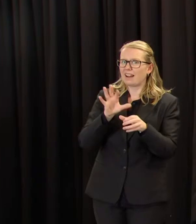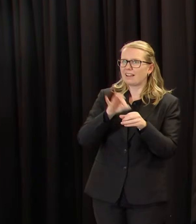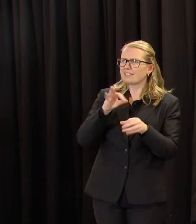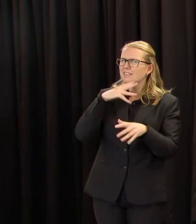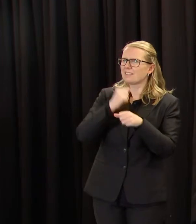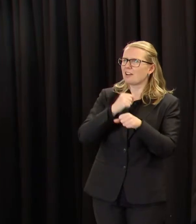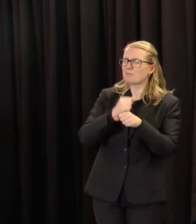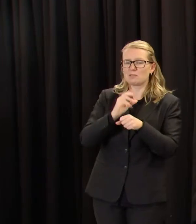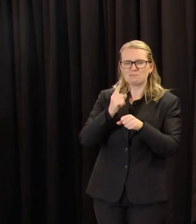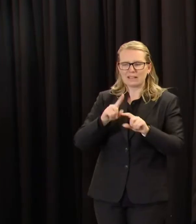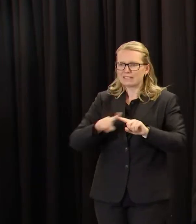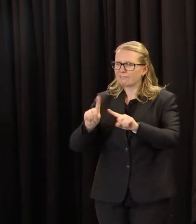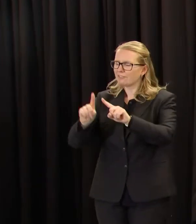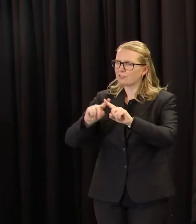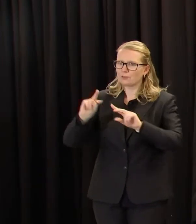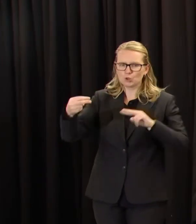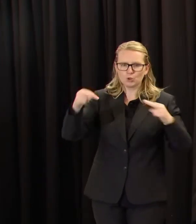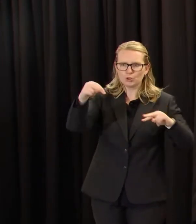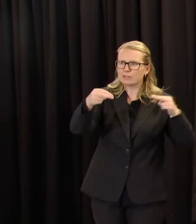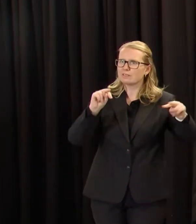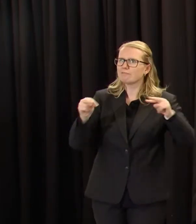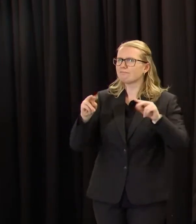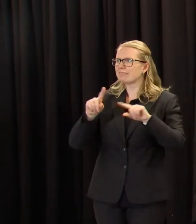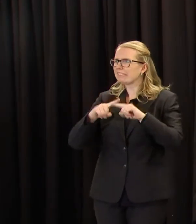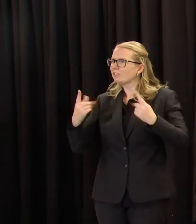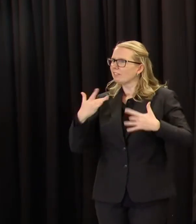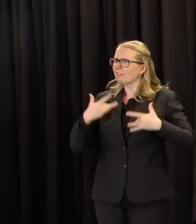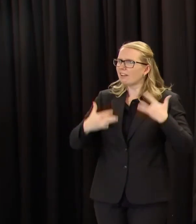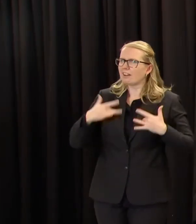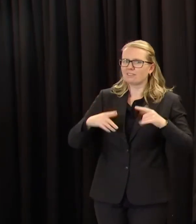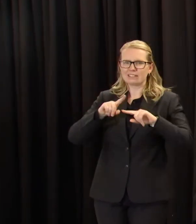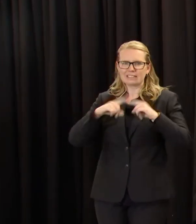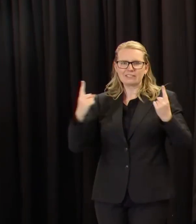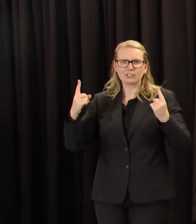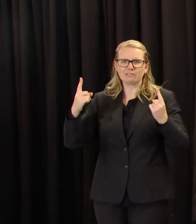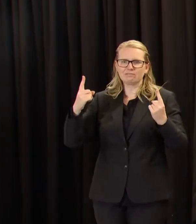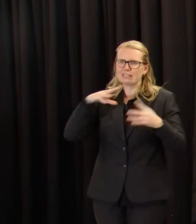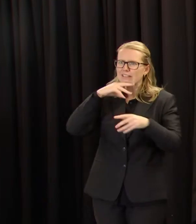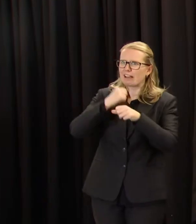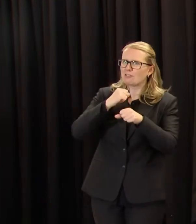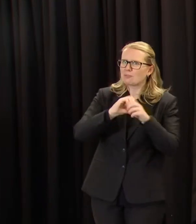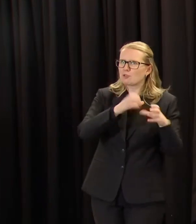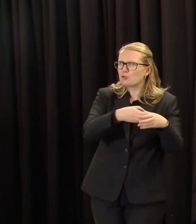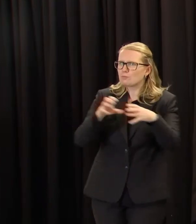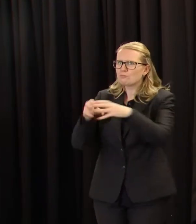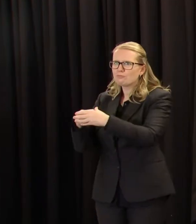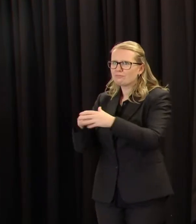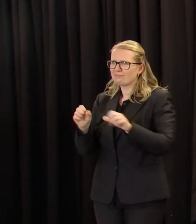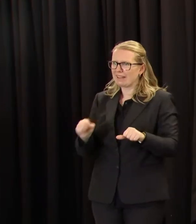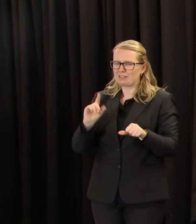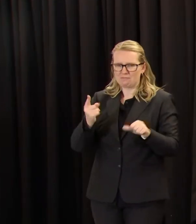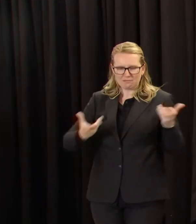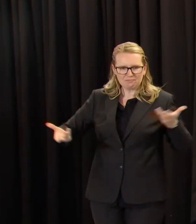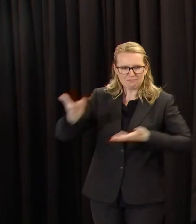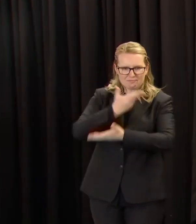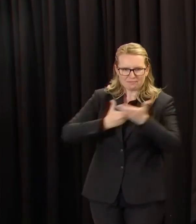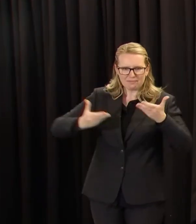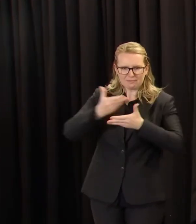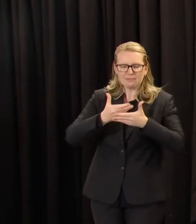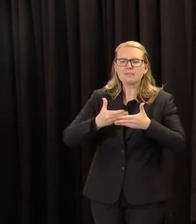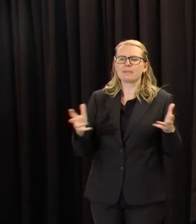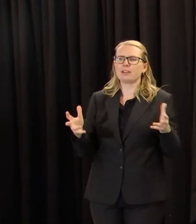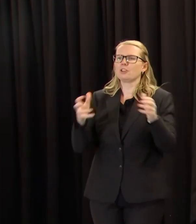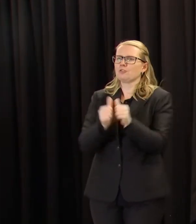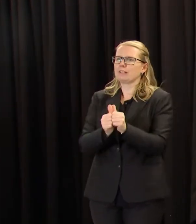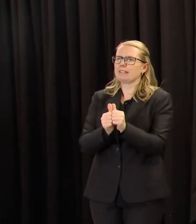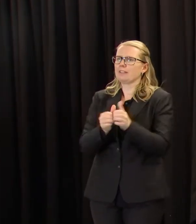different worldviews. We come from different parts of the country. We come from different political parties. But we've all got advice that this is our only way forward. And that's why we've agreed to this